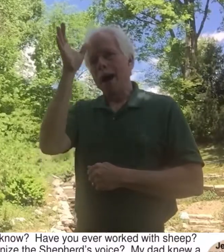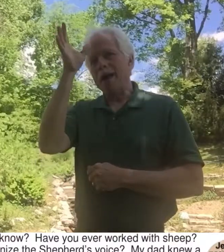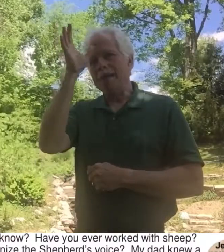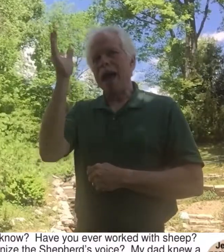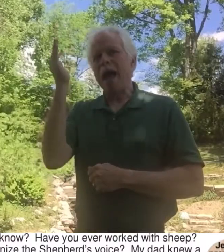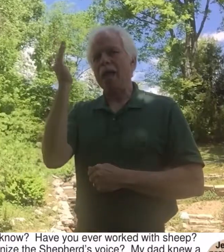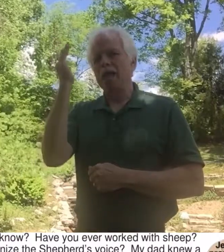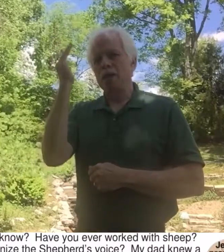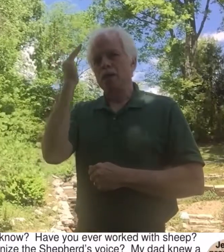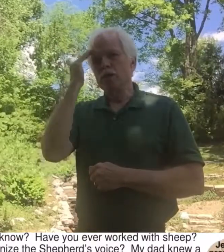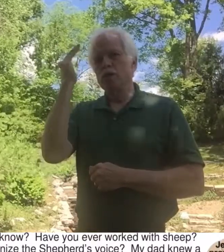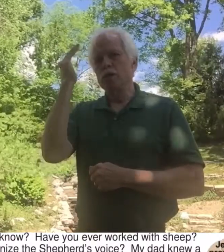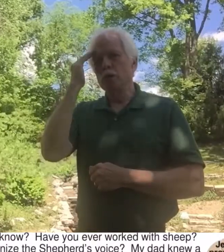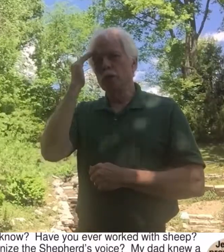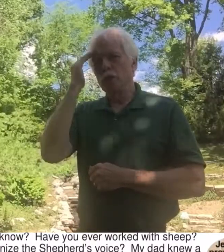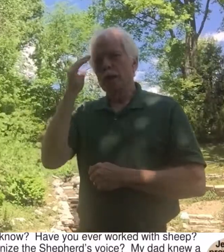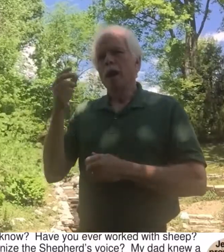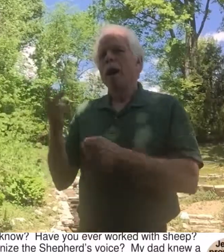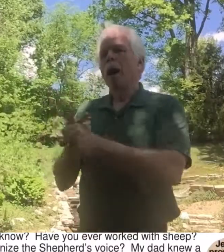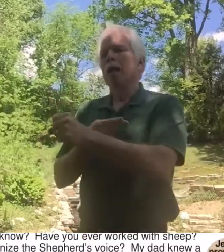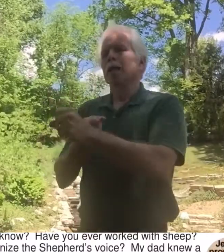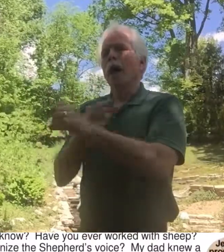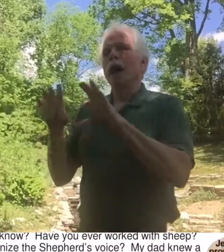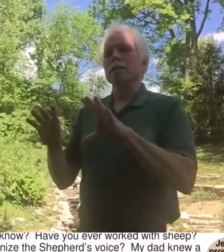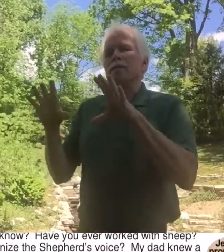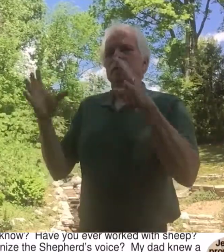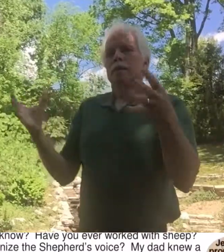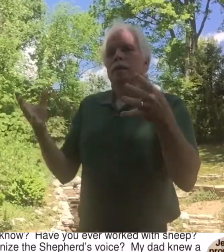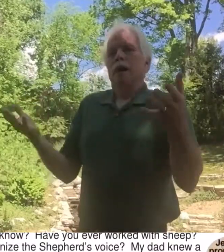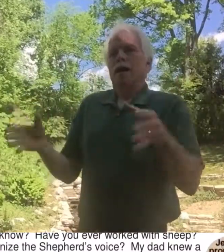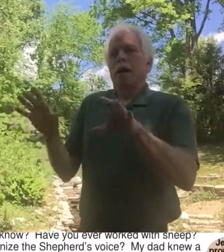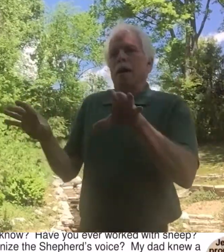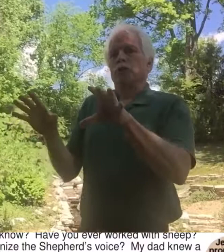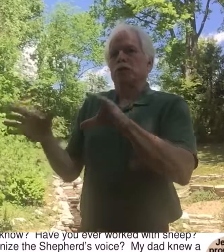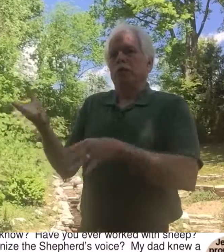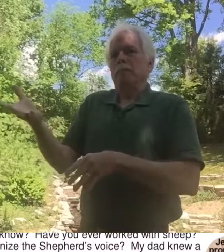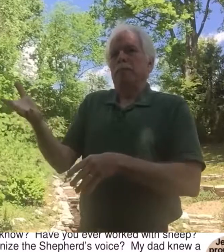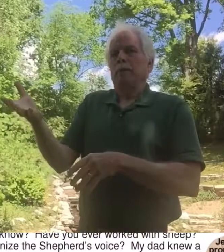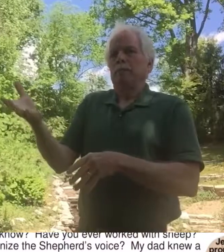My dad knew a lot about sheep.